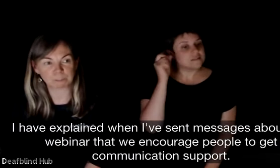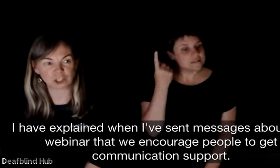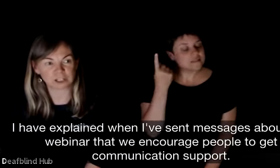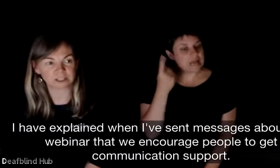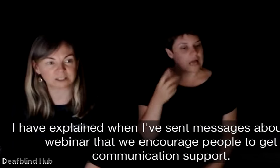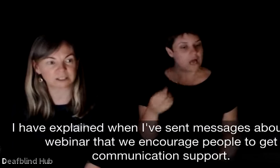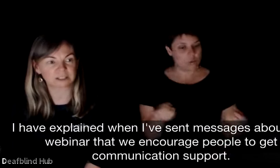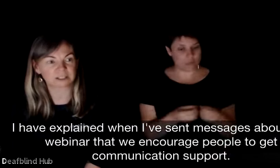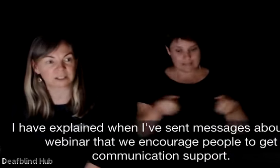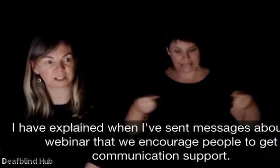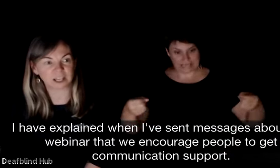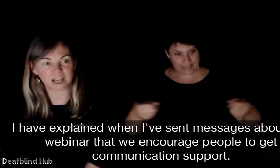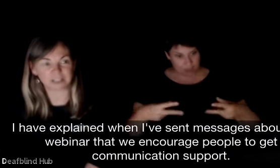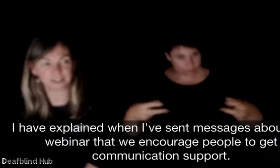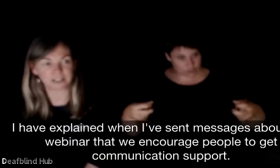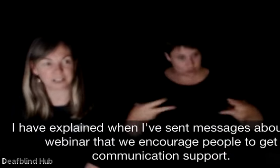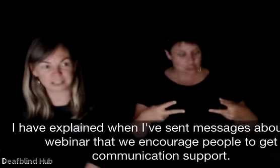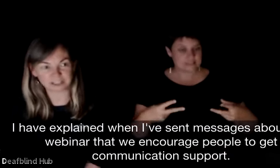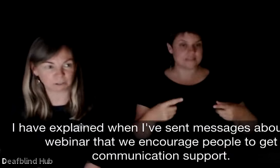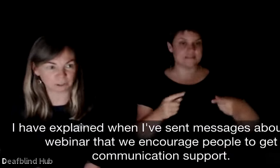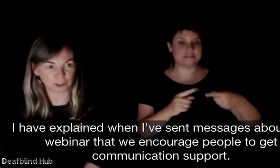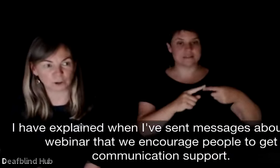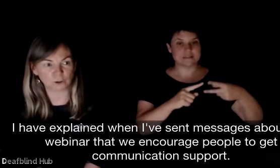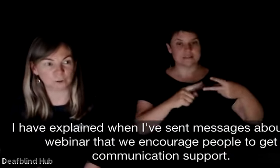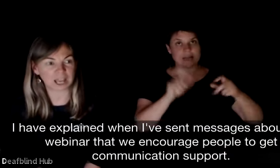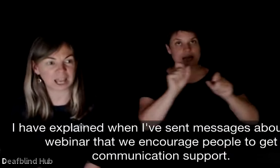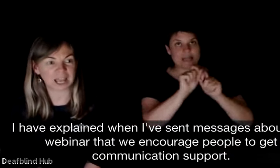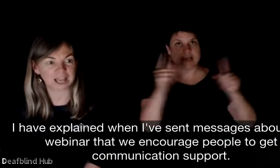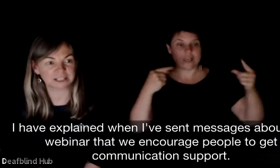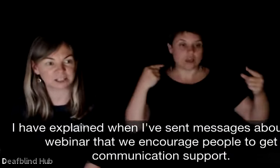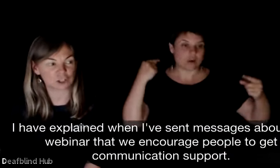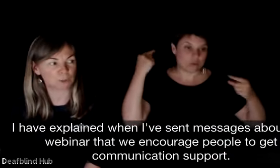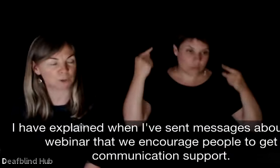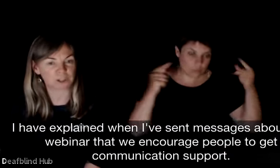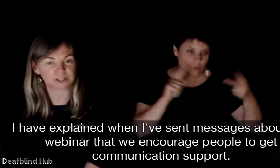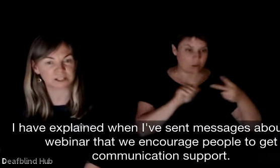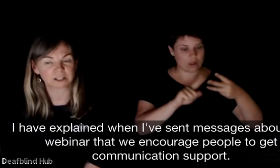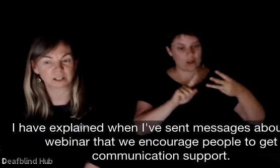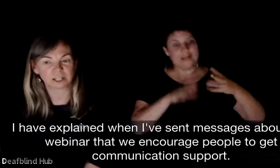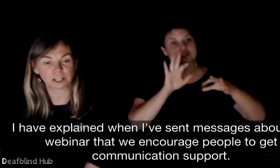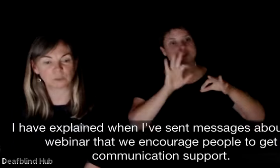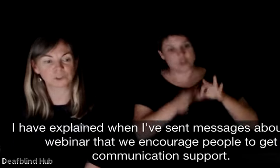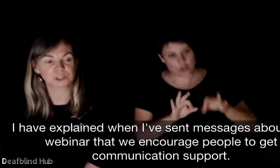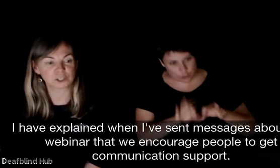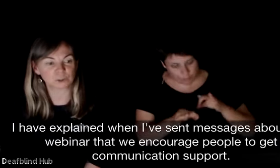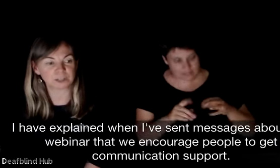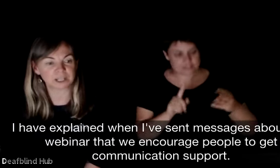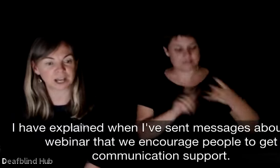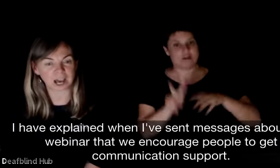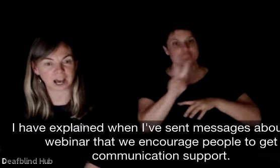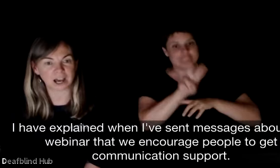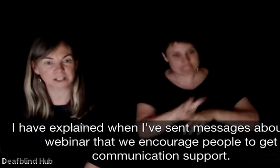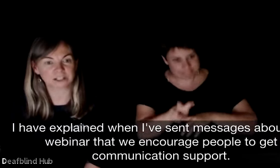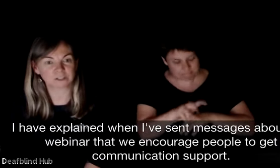with captions and clear audio and interpreters, it will still